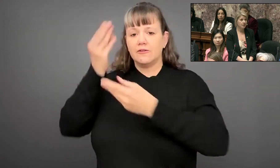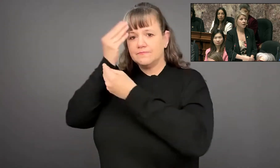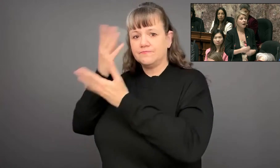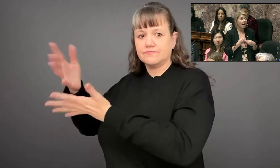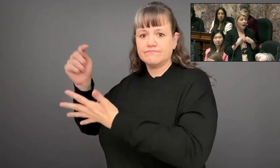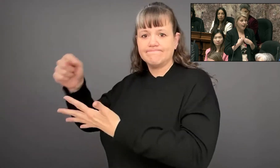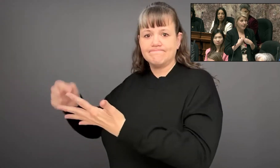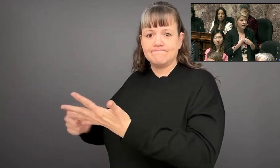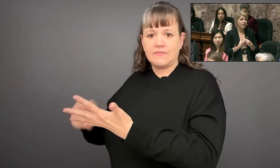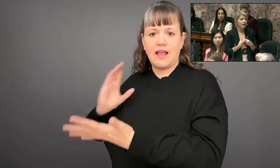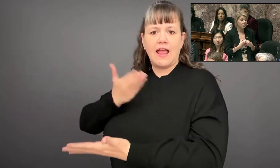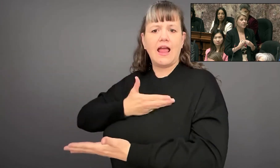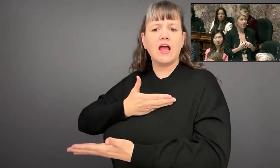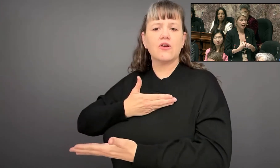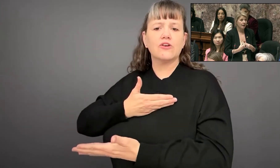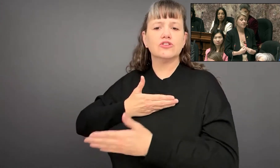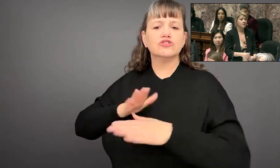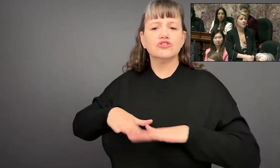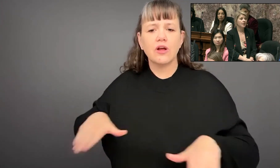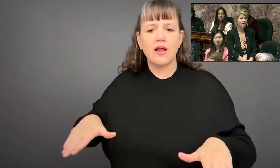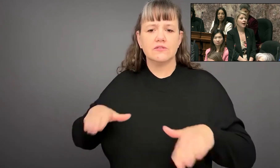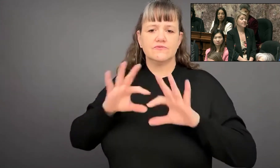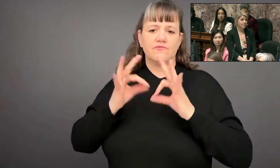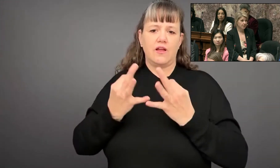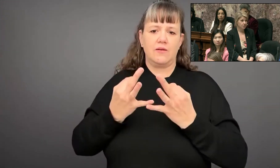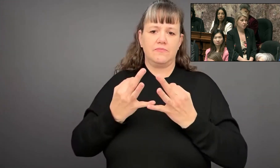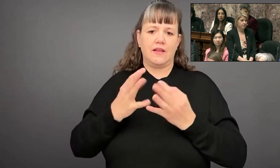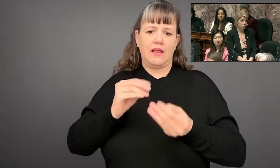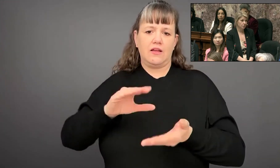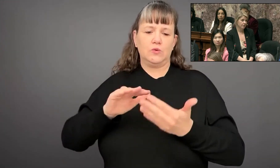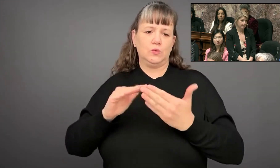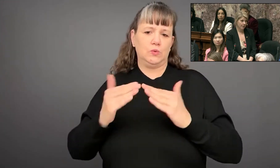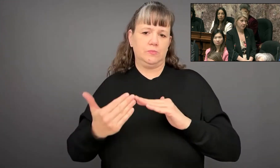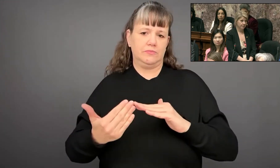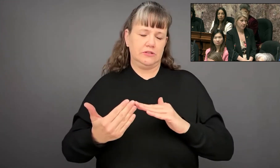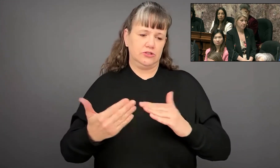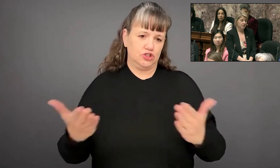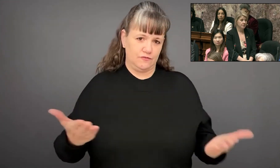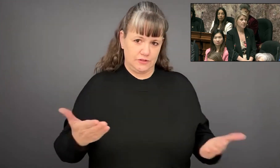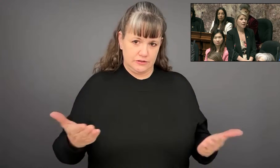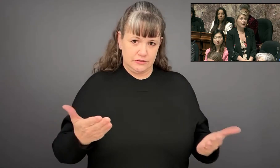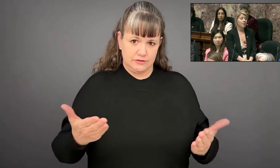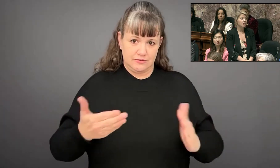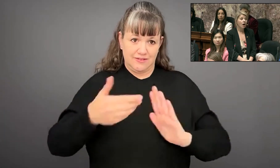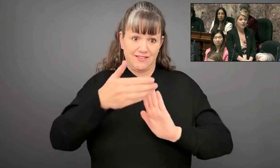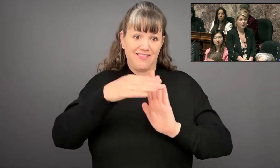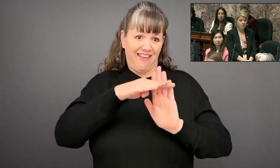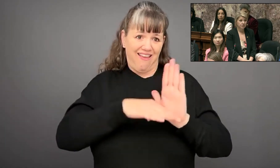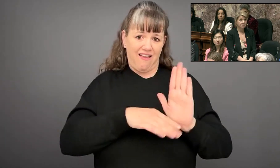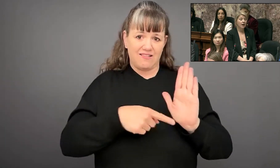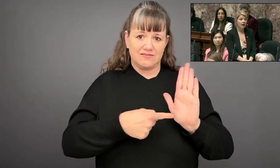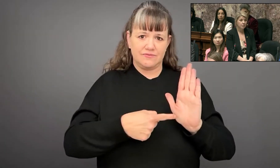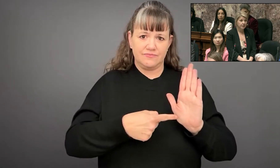Act. I, under that act, as the Minister of Children and Family Development, am not able to